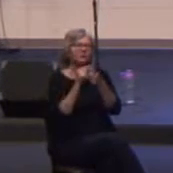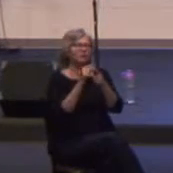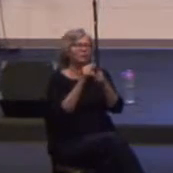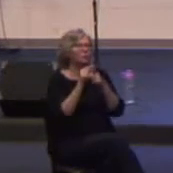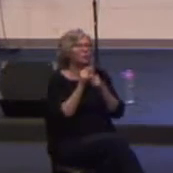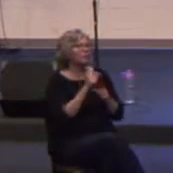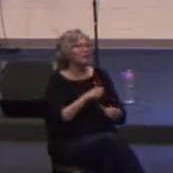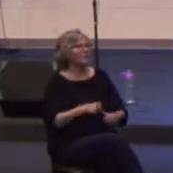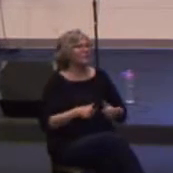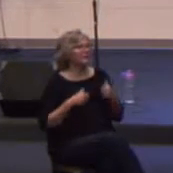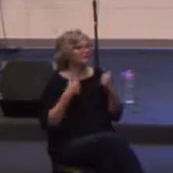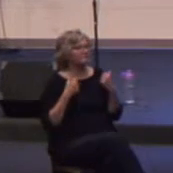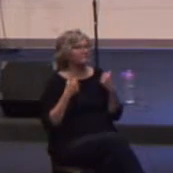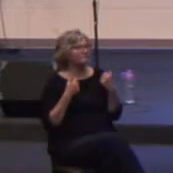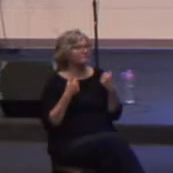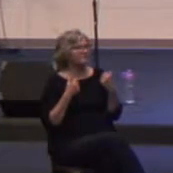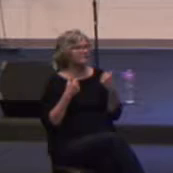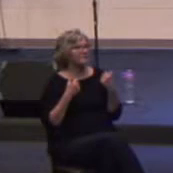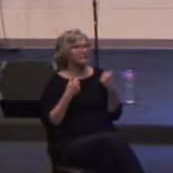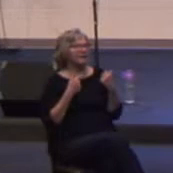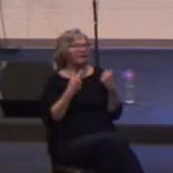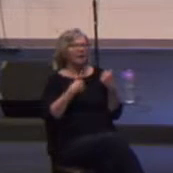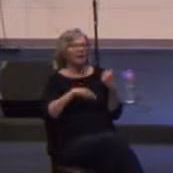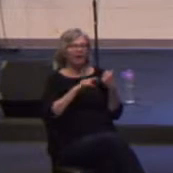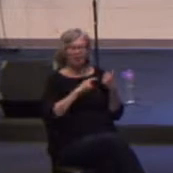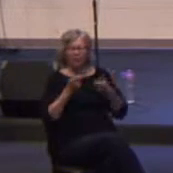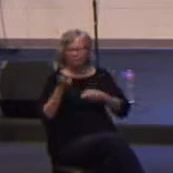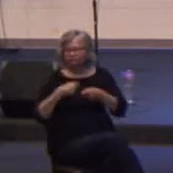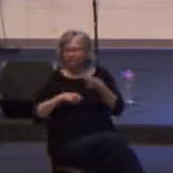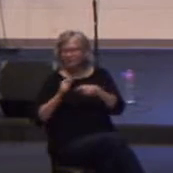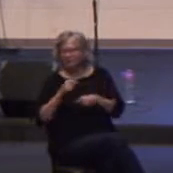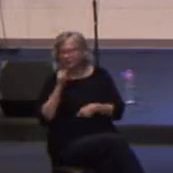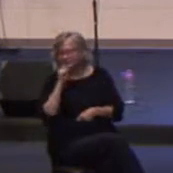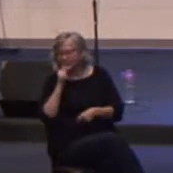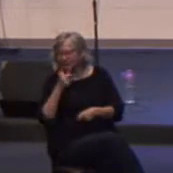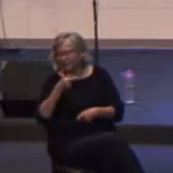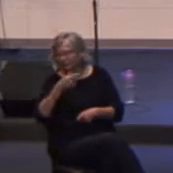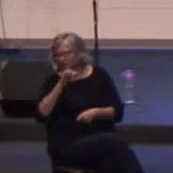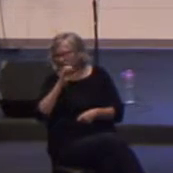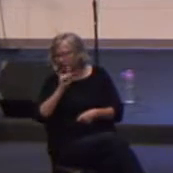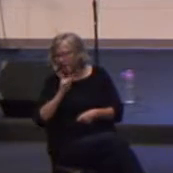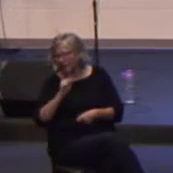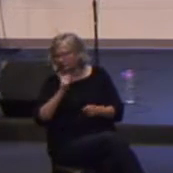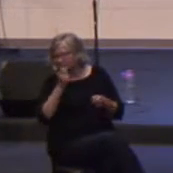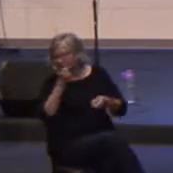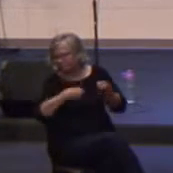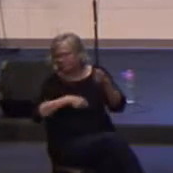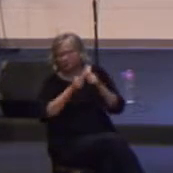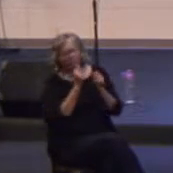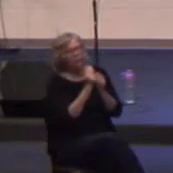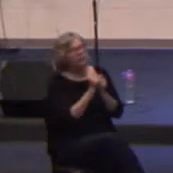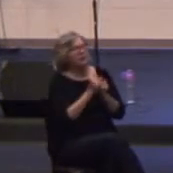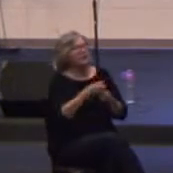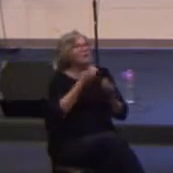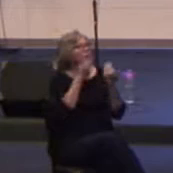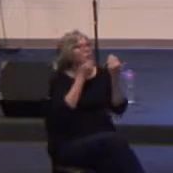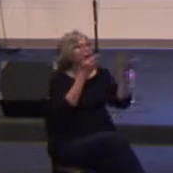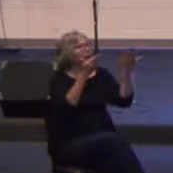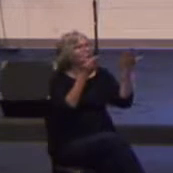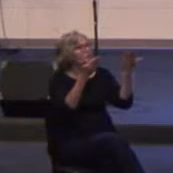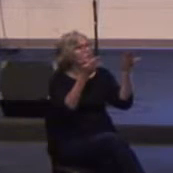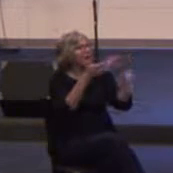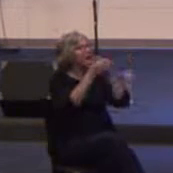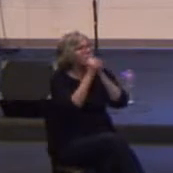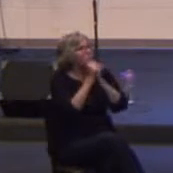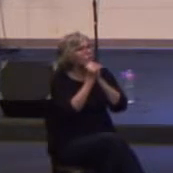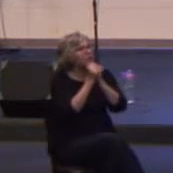the false gods in our life by engaging in practices like gratitude, worship, and service. And we do that not to earn